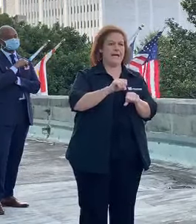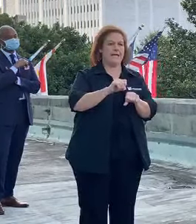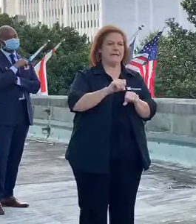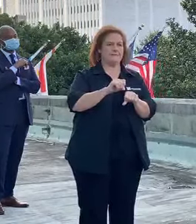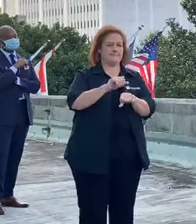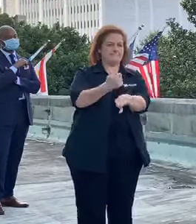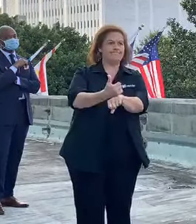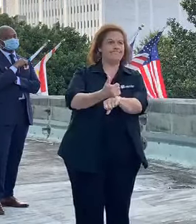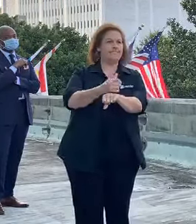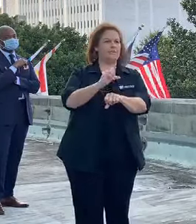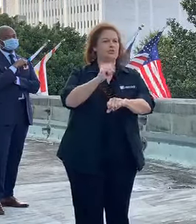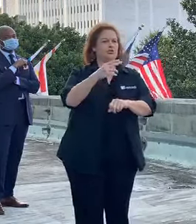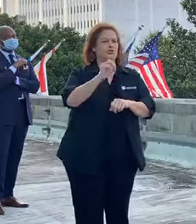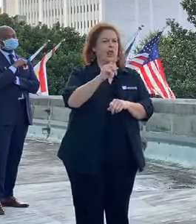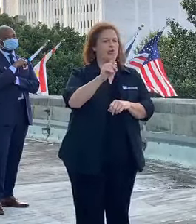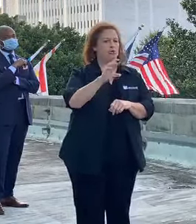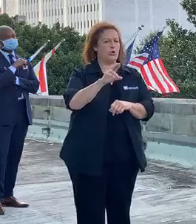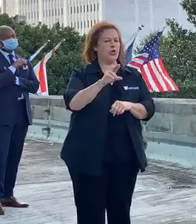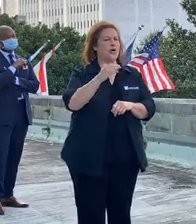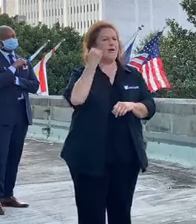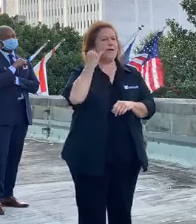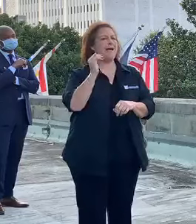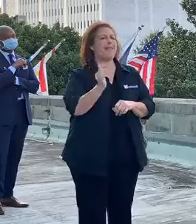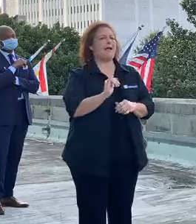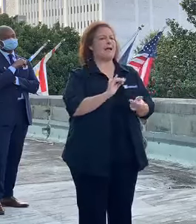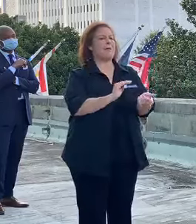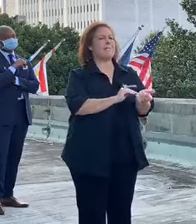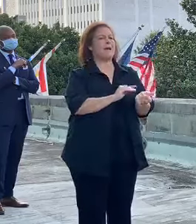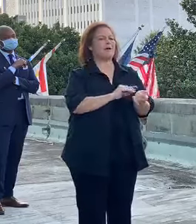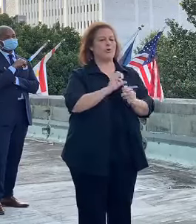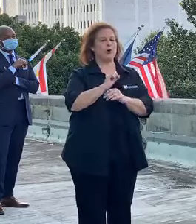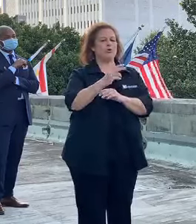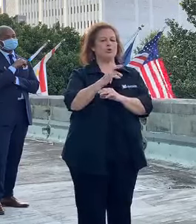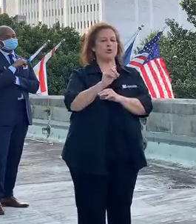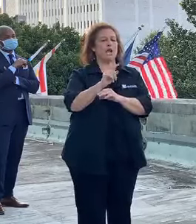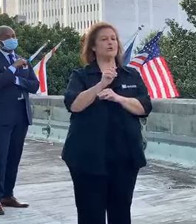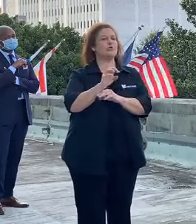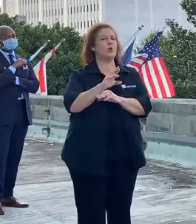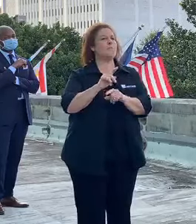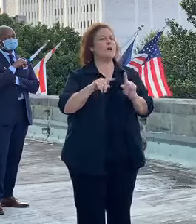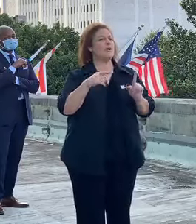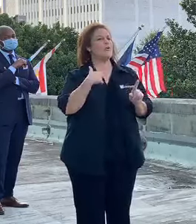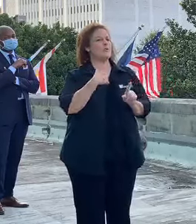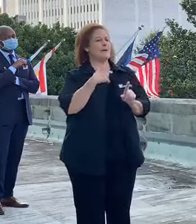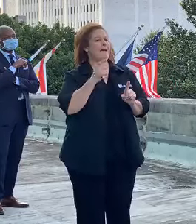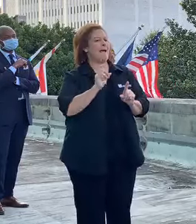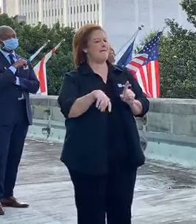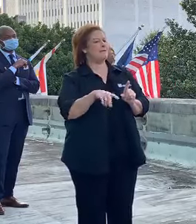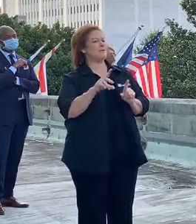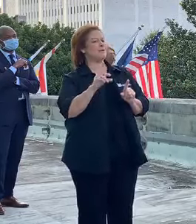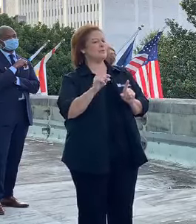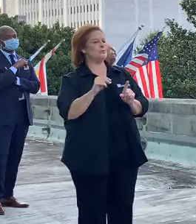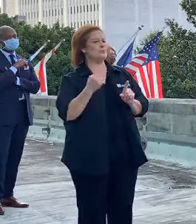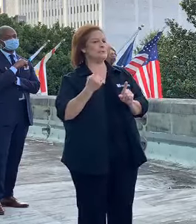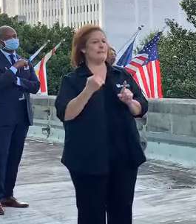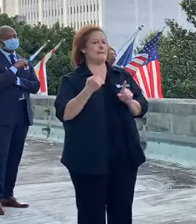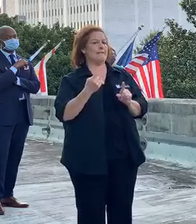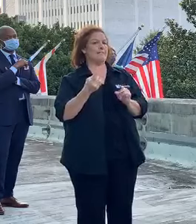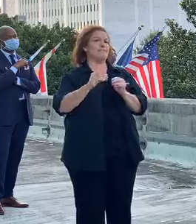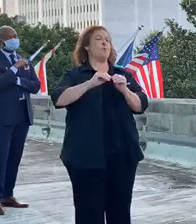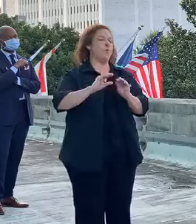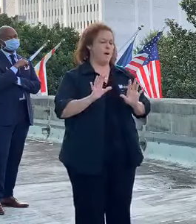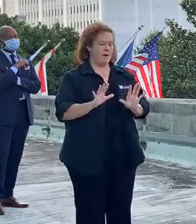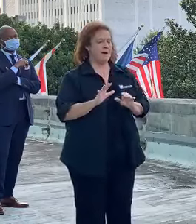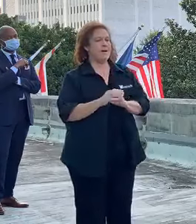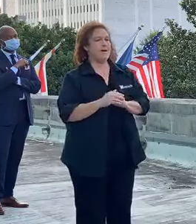done. It's done in medical sheltering quite frequently. We just have to do it on a larger scale. And from the time, and